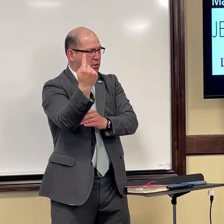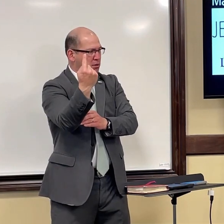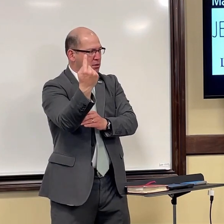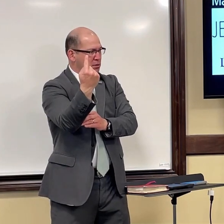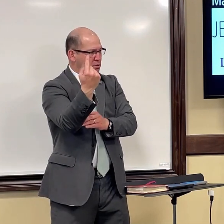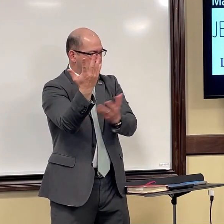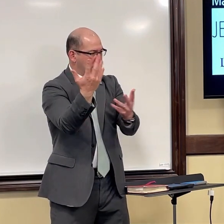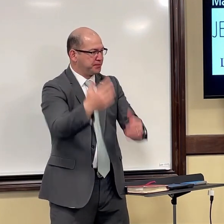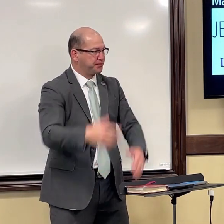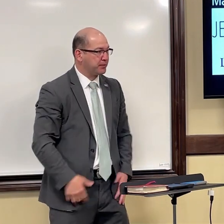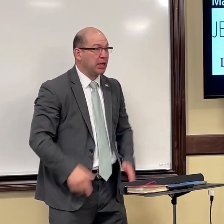equal.